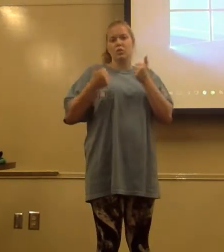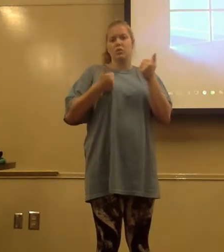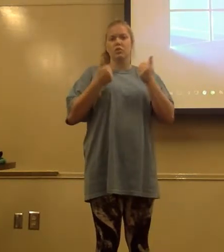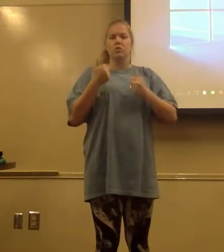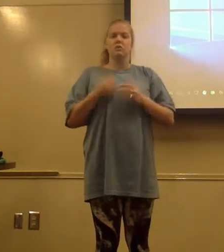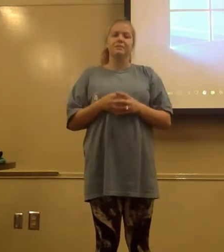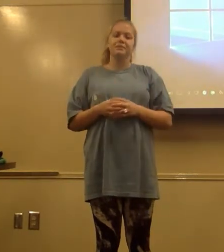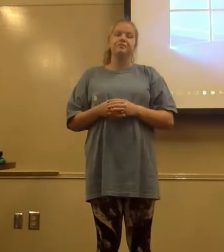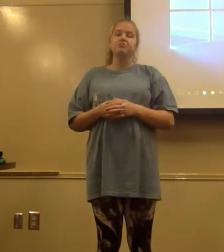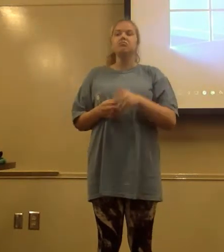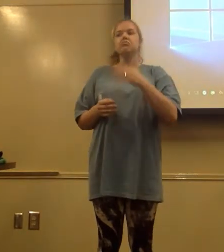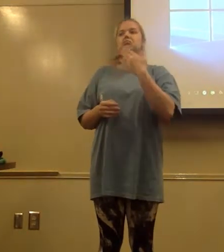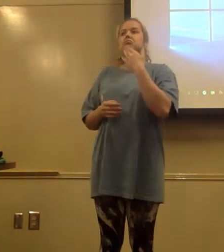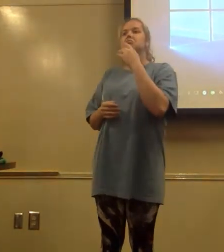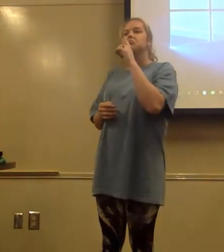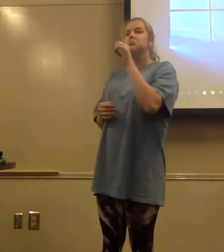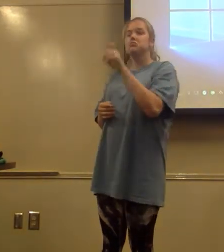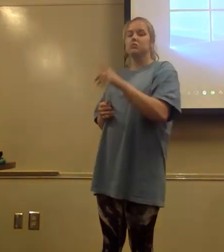good question, right? So, I mean,